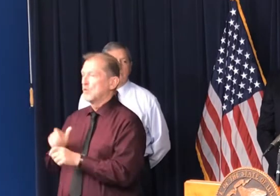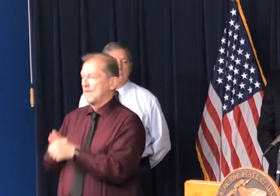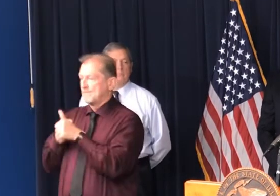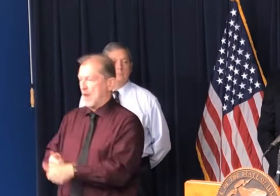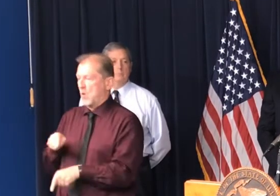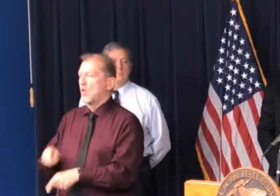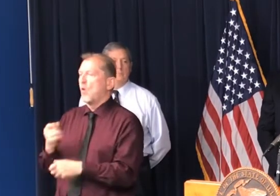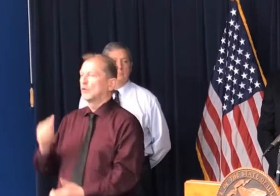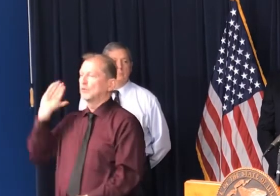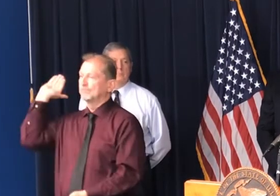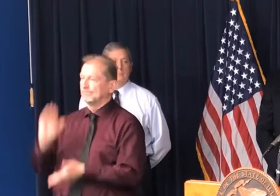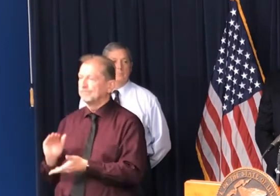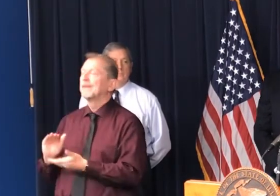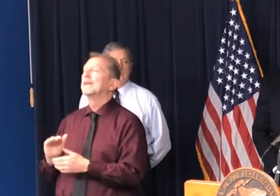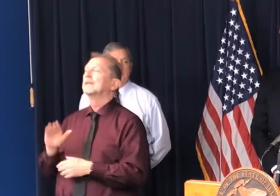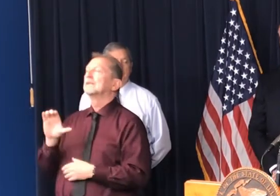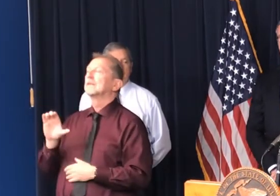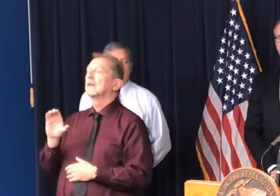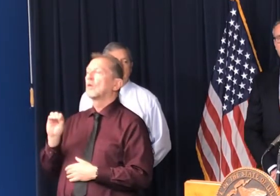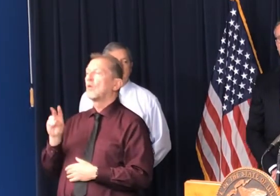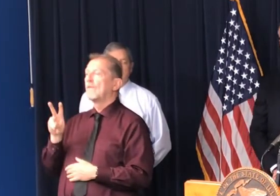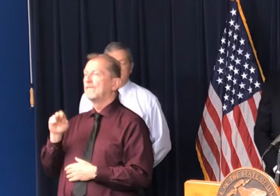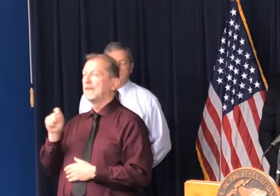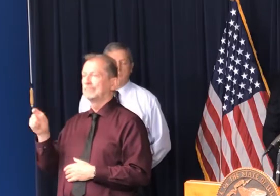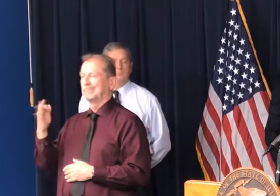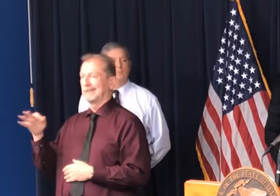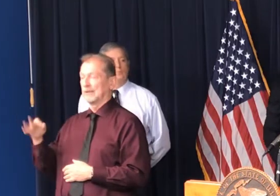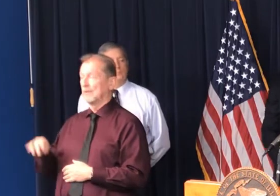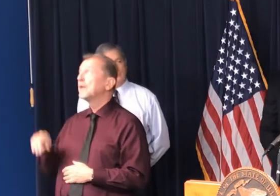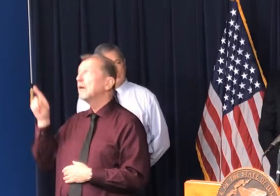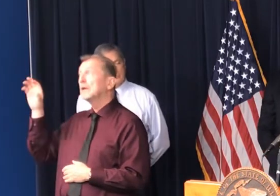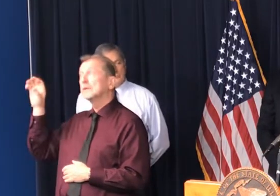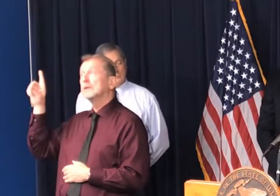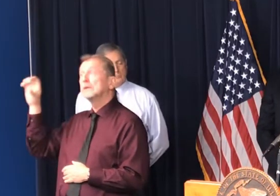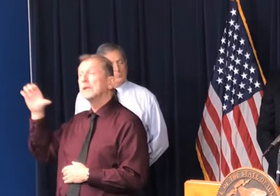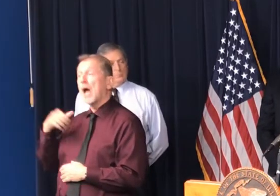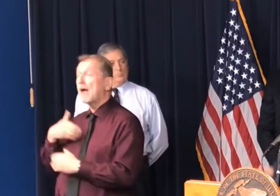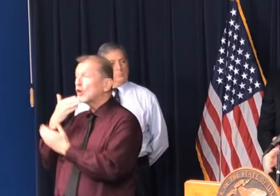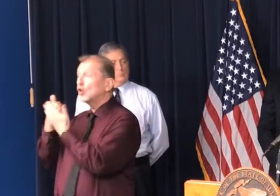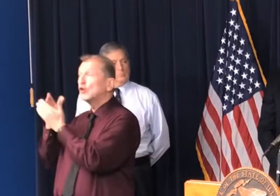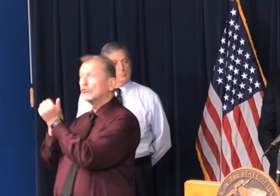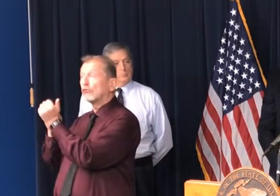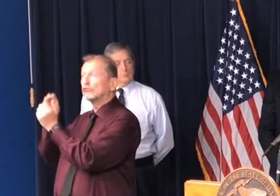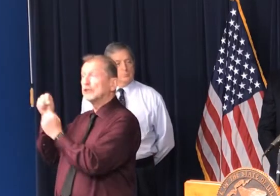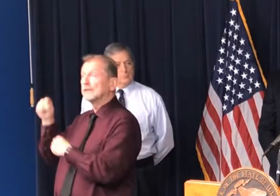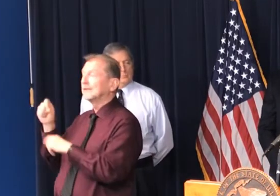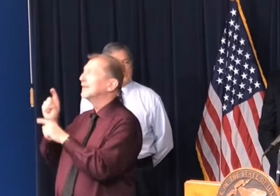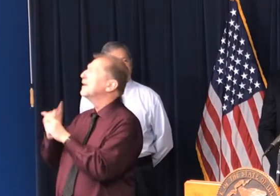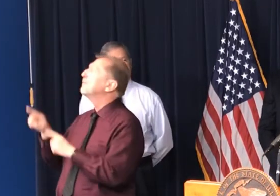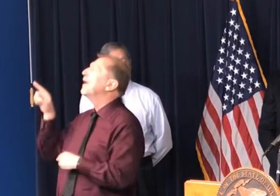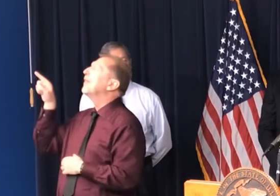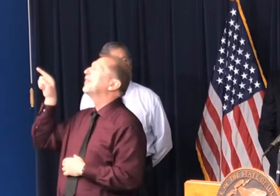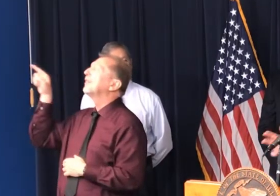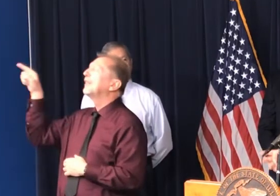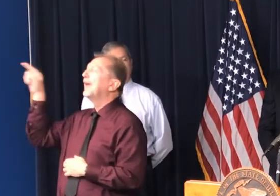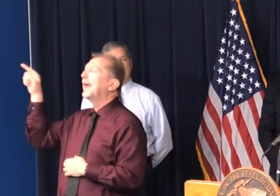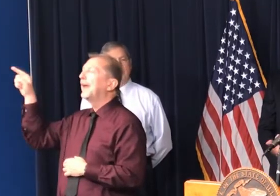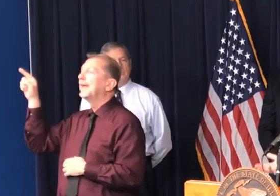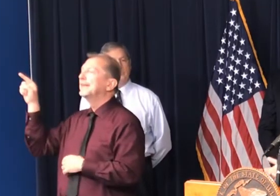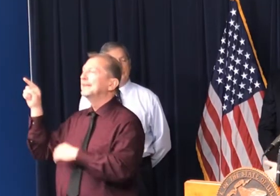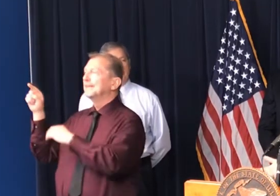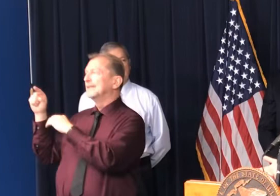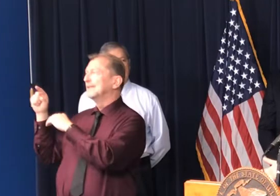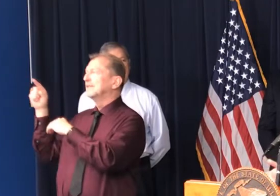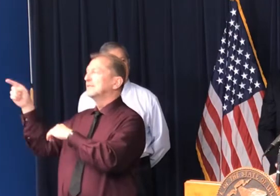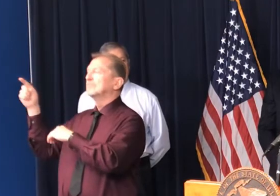COVID-19. CDC has some terrific scientists and medical doctors as well, but their guidance really has been kind of